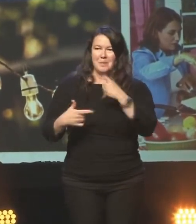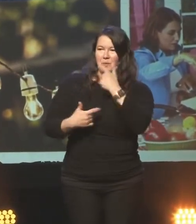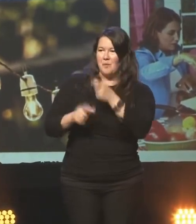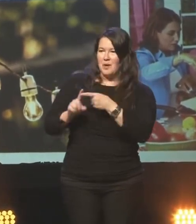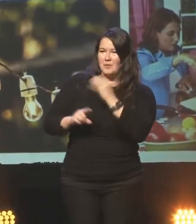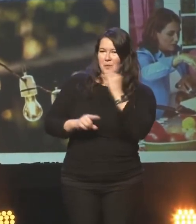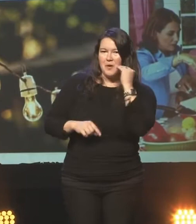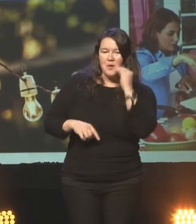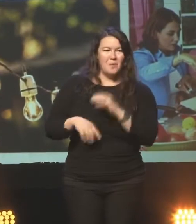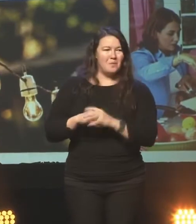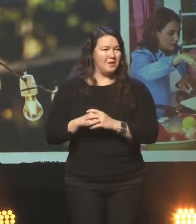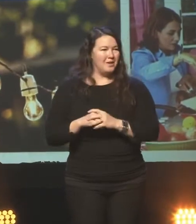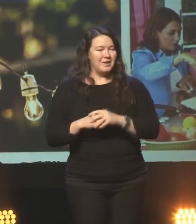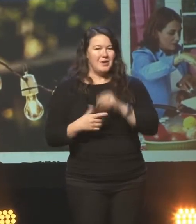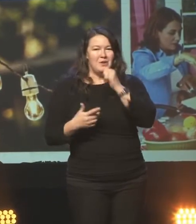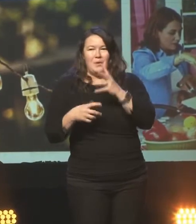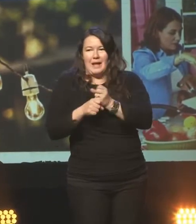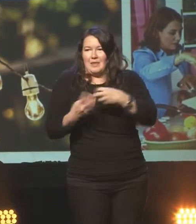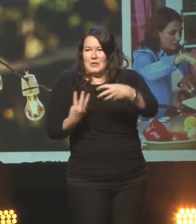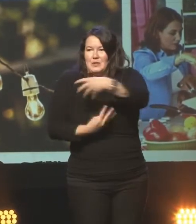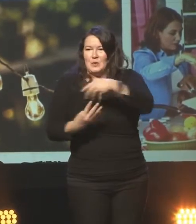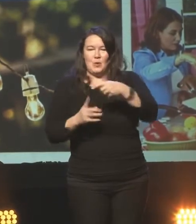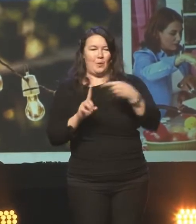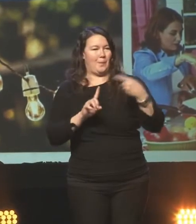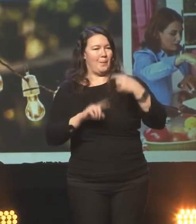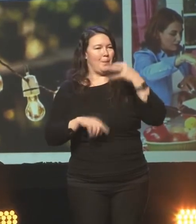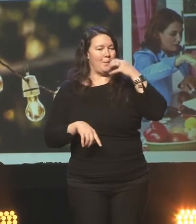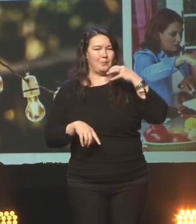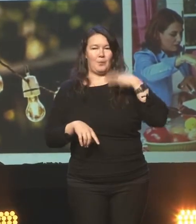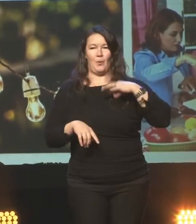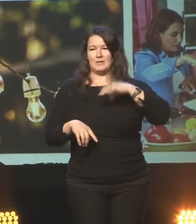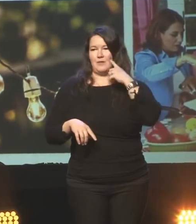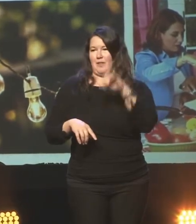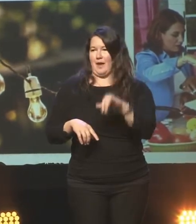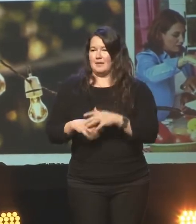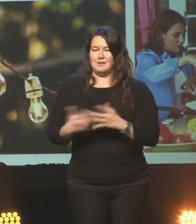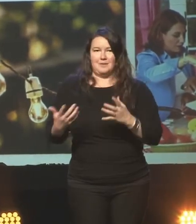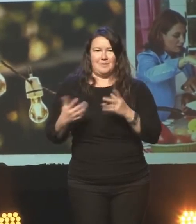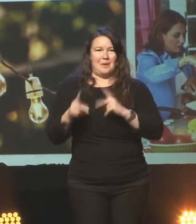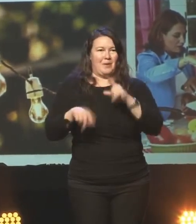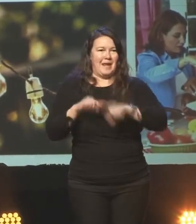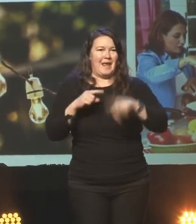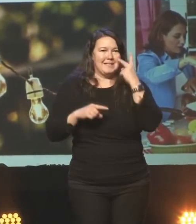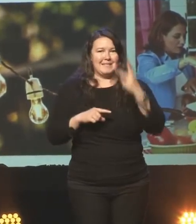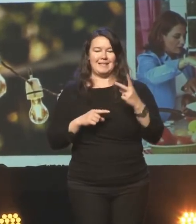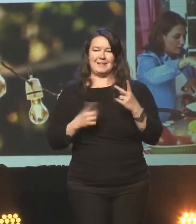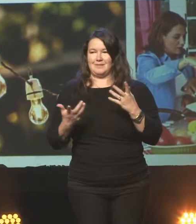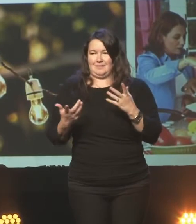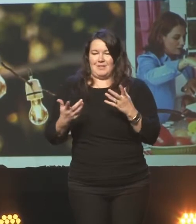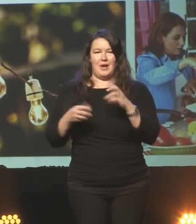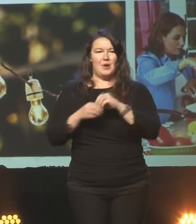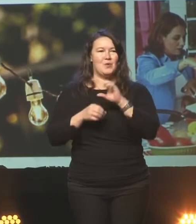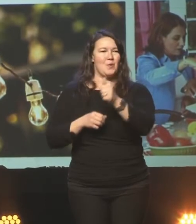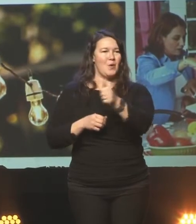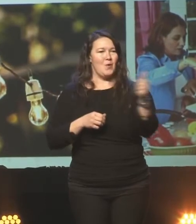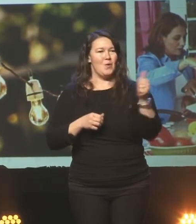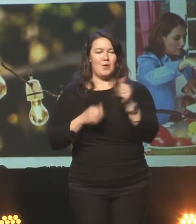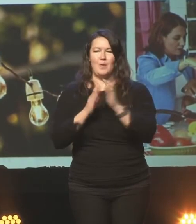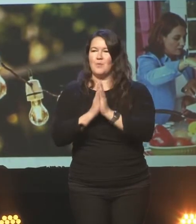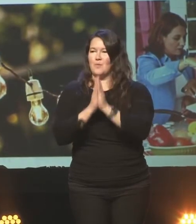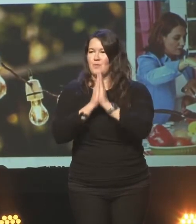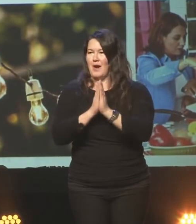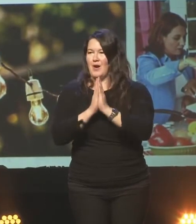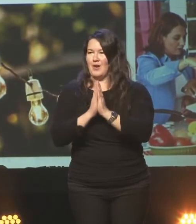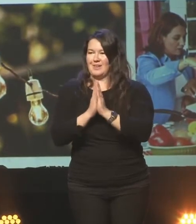don't even get the social points for that. People can't even see it. It's like you're in your own little prayer closet doing it for the